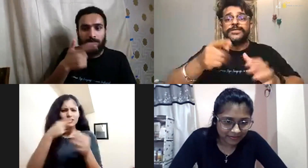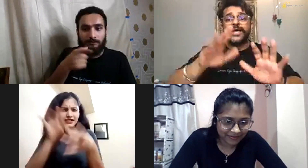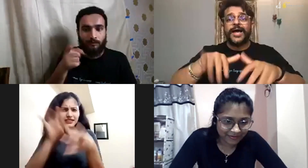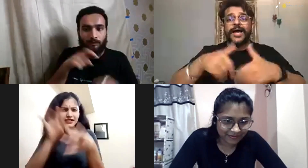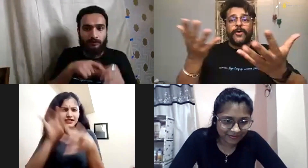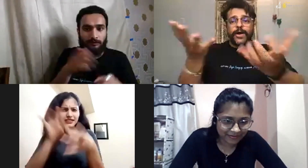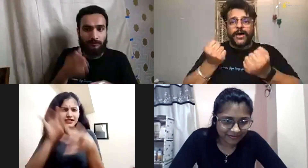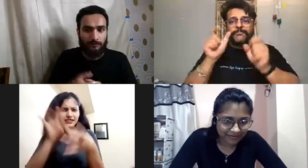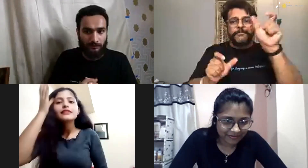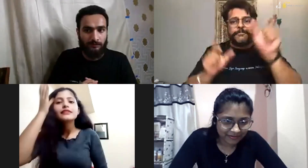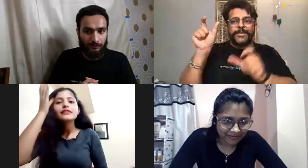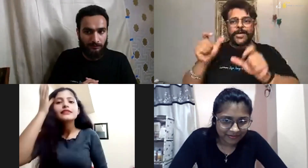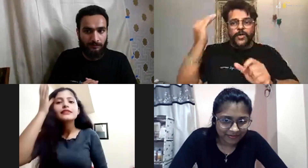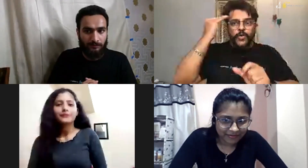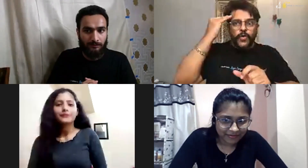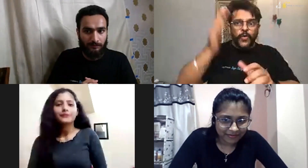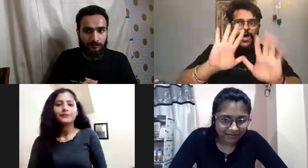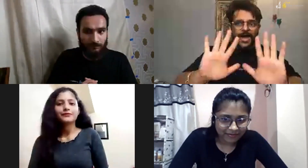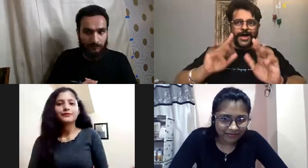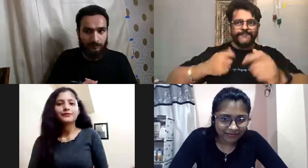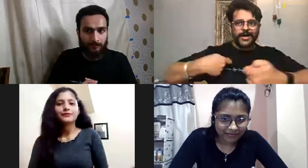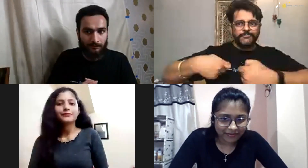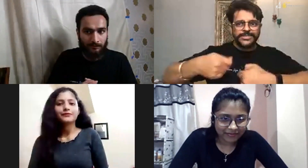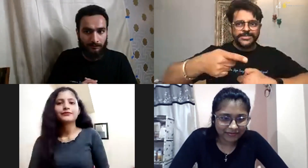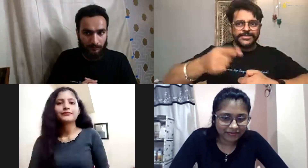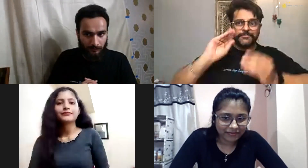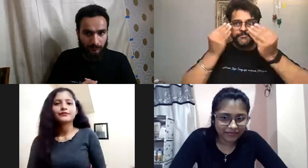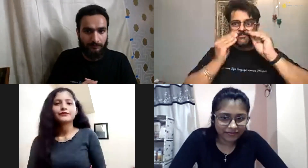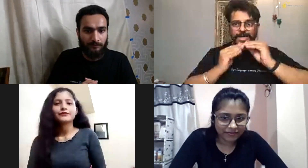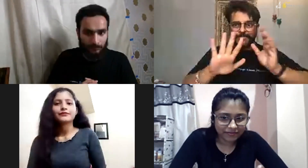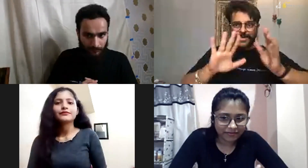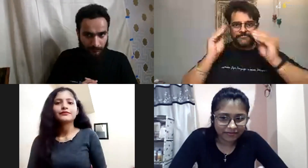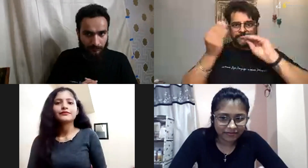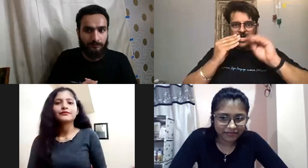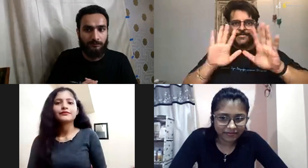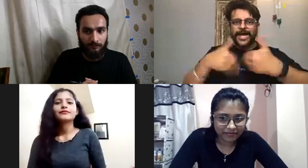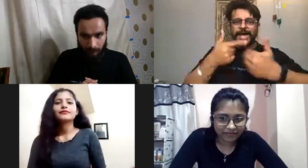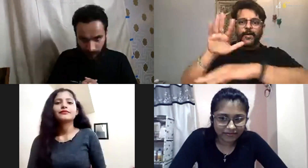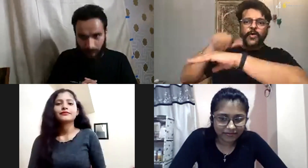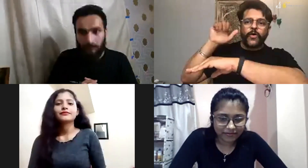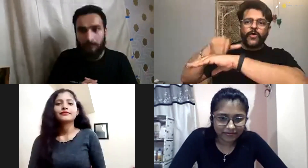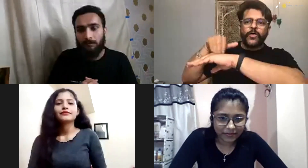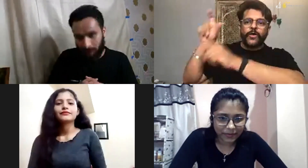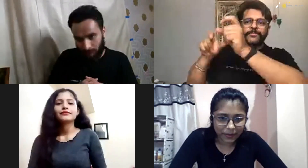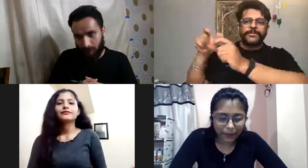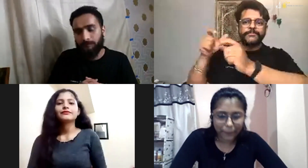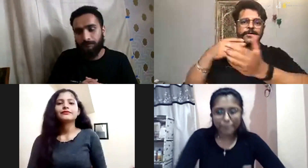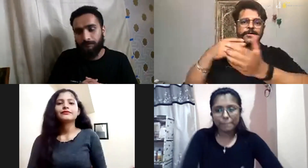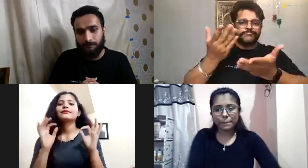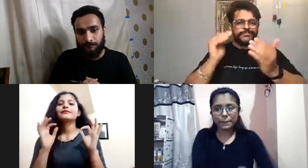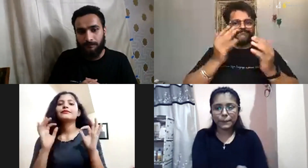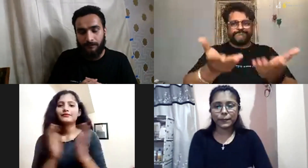Question is, how do you get people to know that you have a business? You have a makeup artistry,